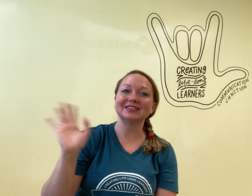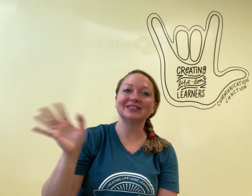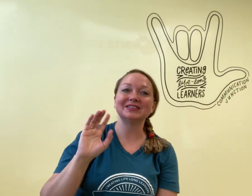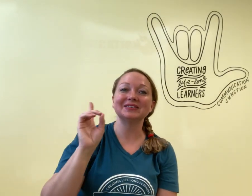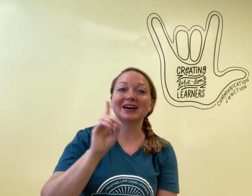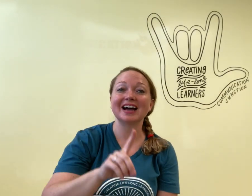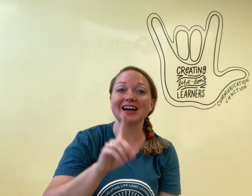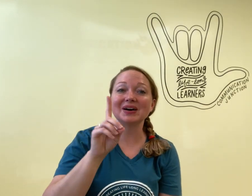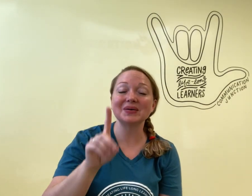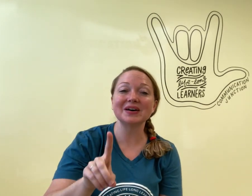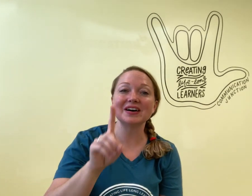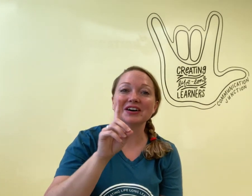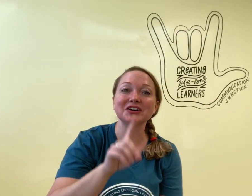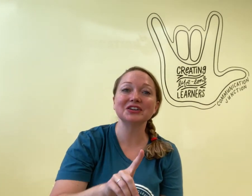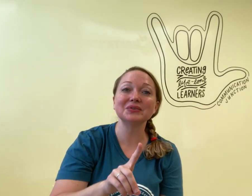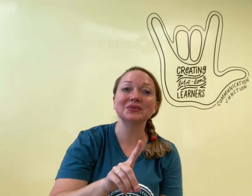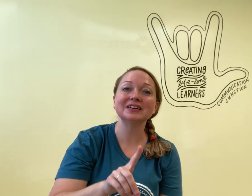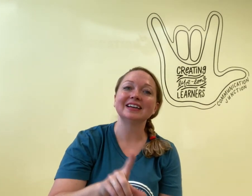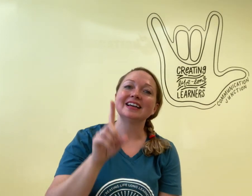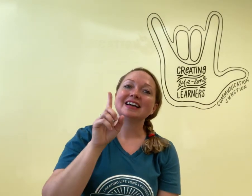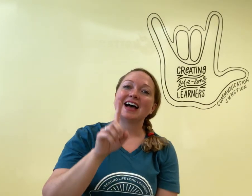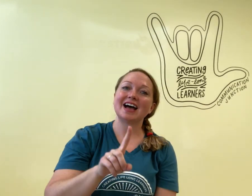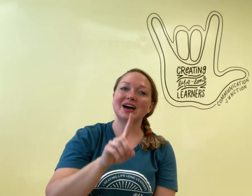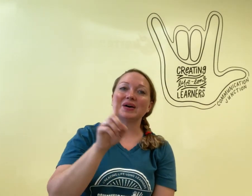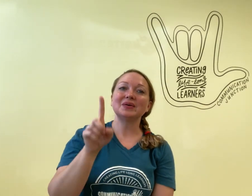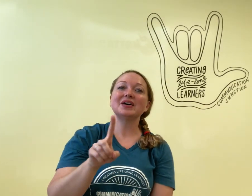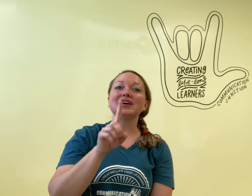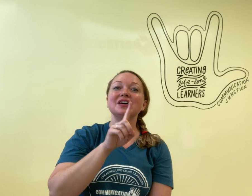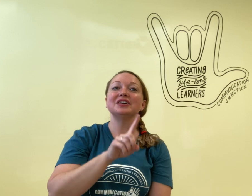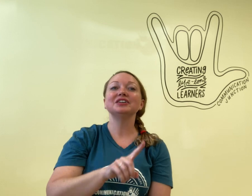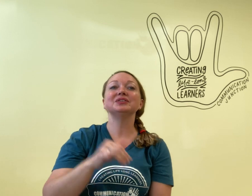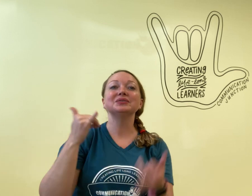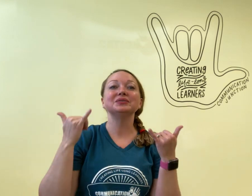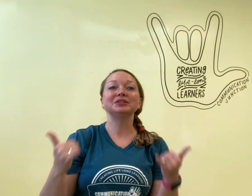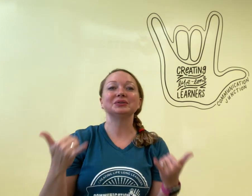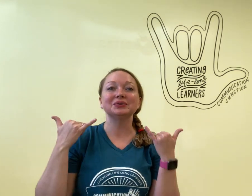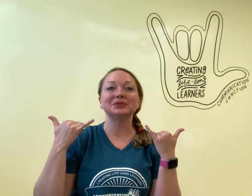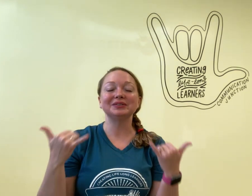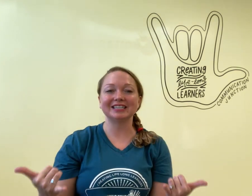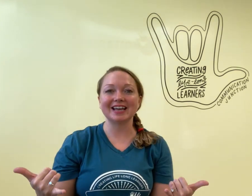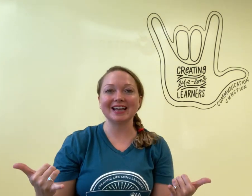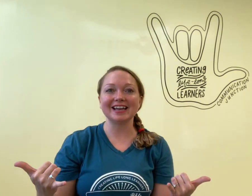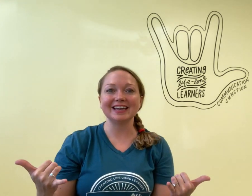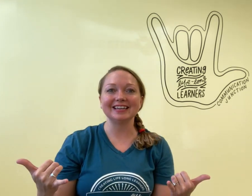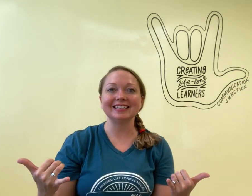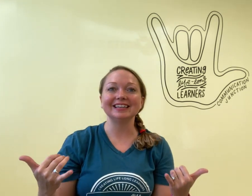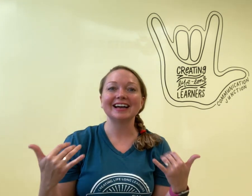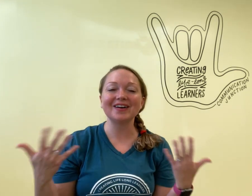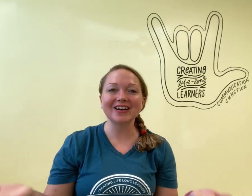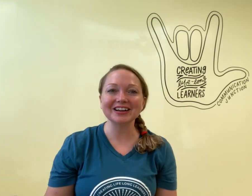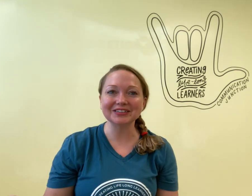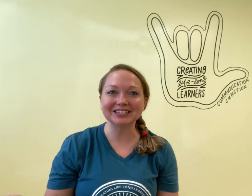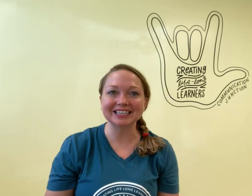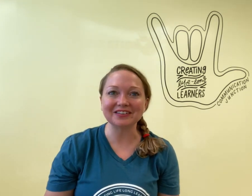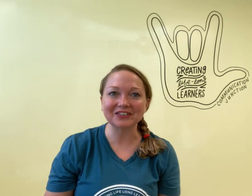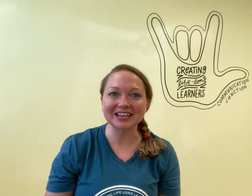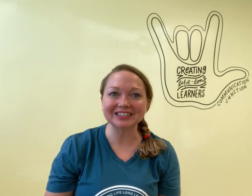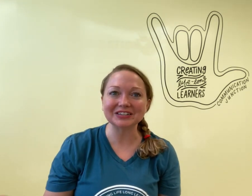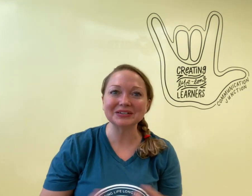Hello, how are you? How are you today? How are you today, friends? Are you doing